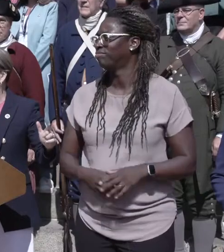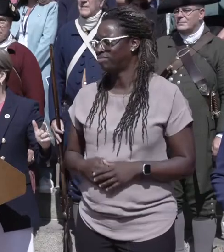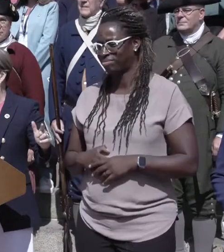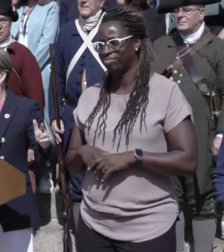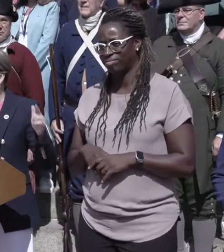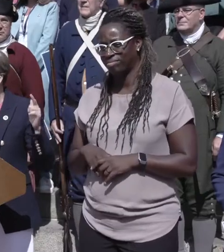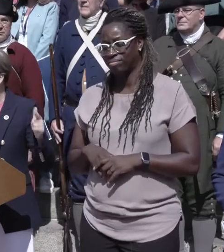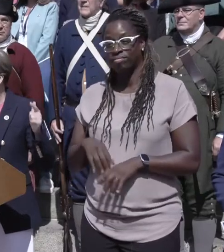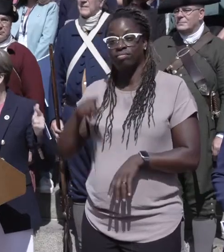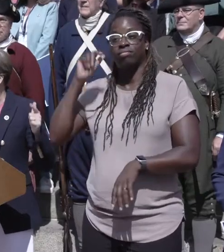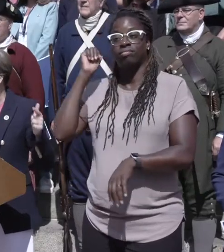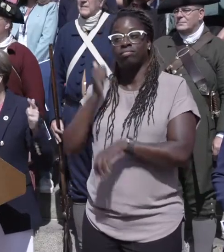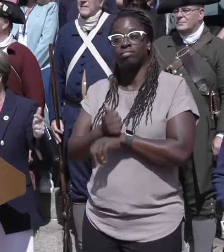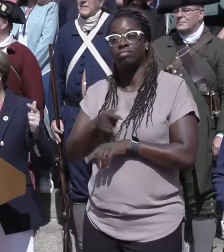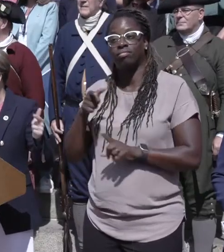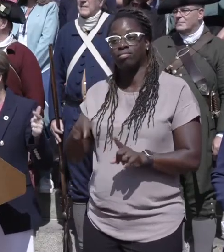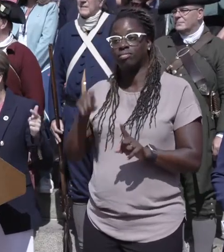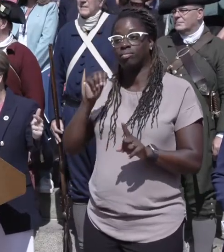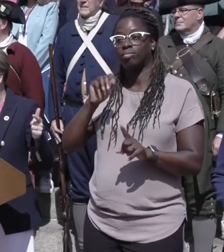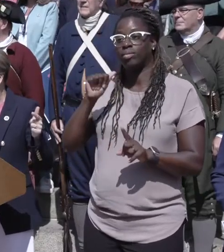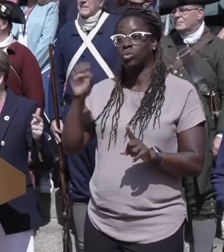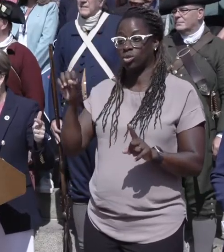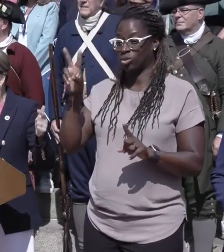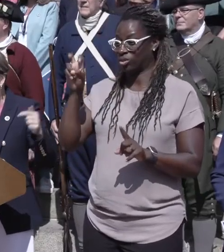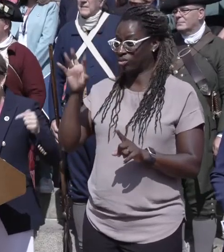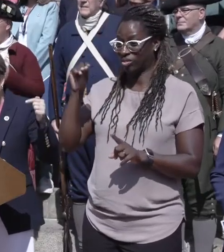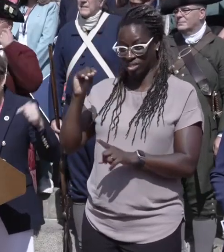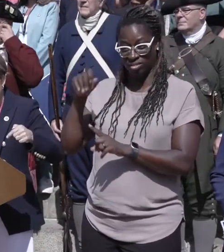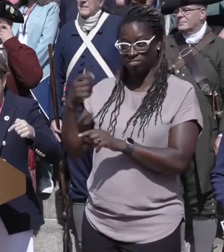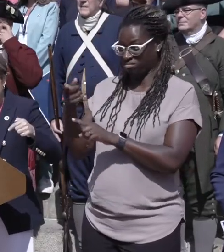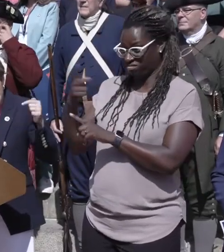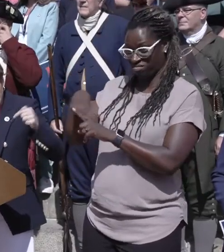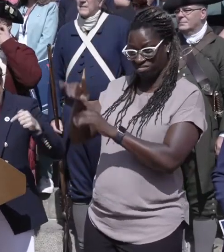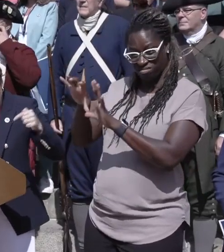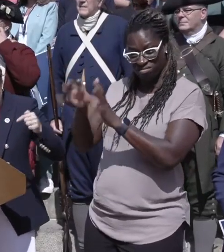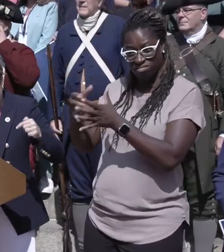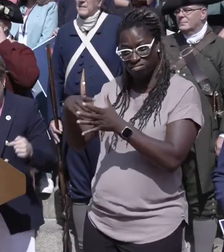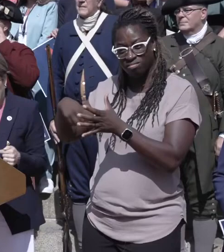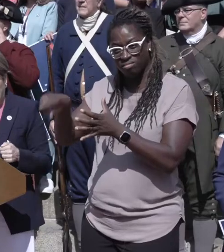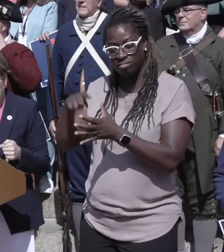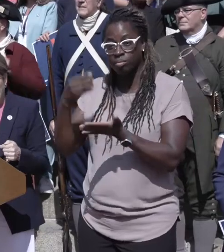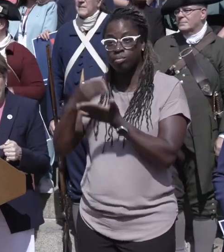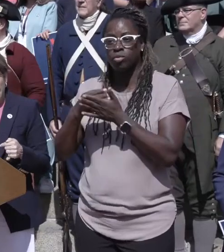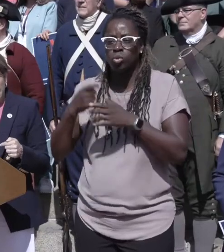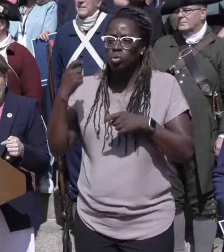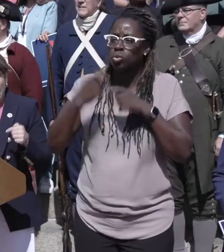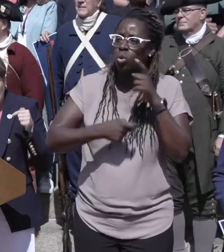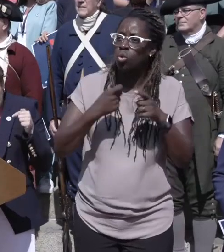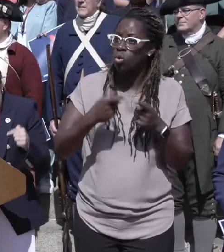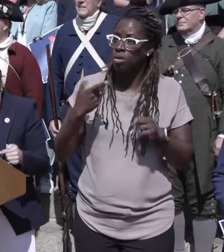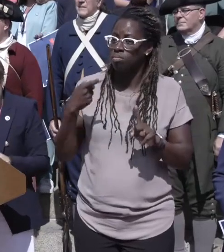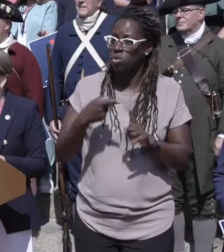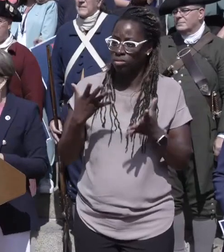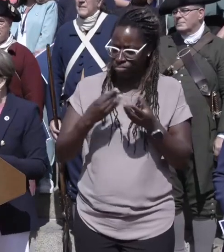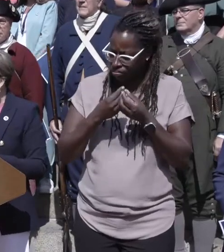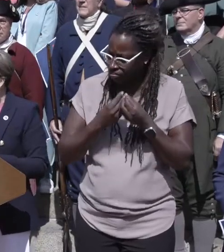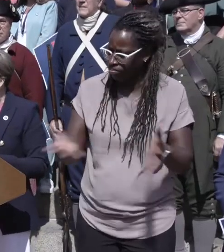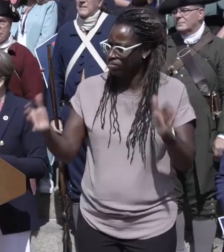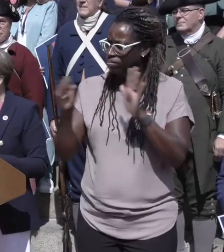Just as we led America's revolution, this state, Massachusetts, will